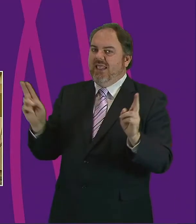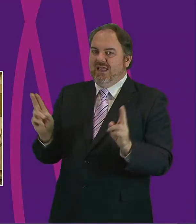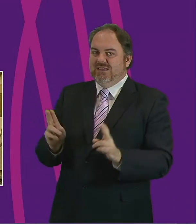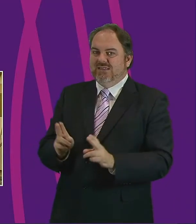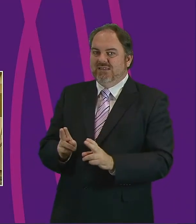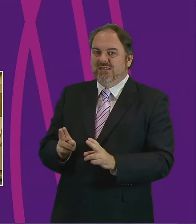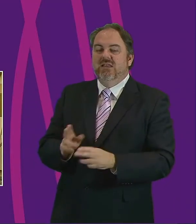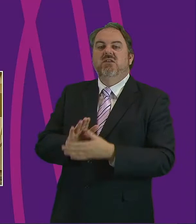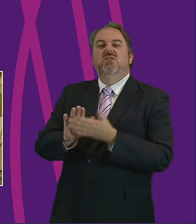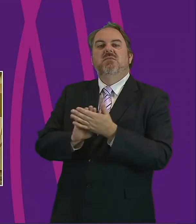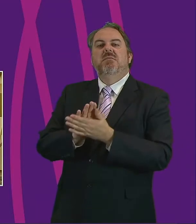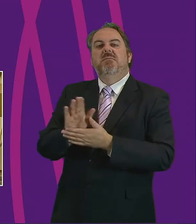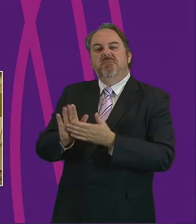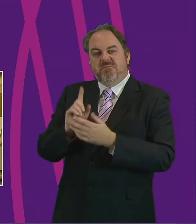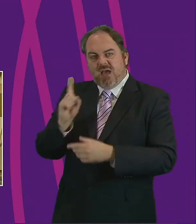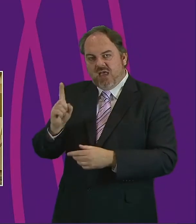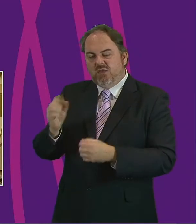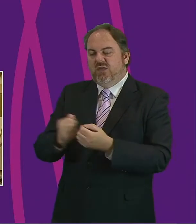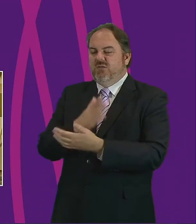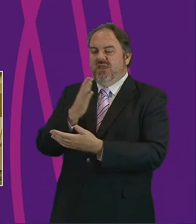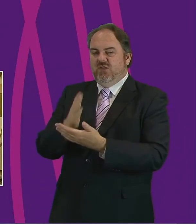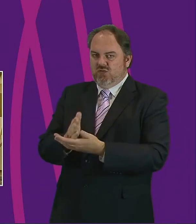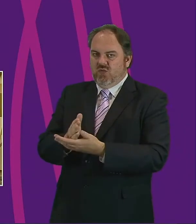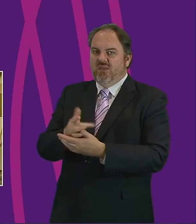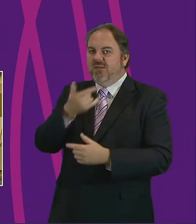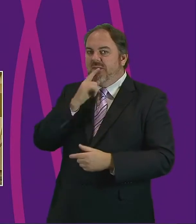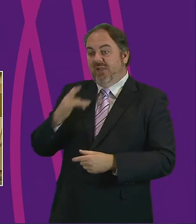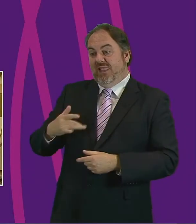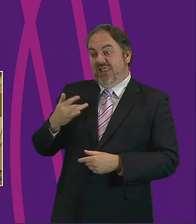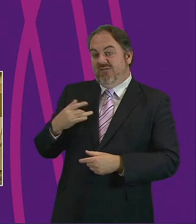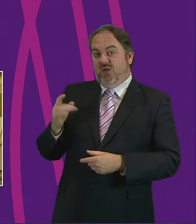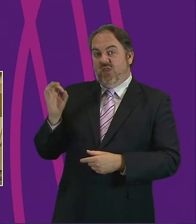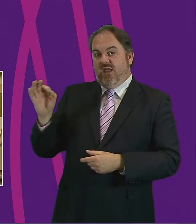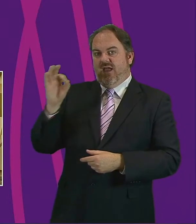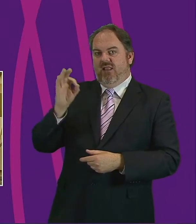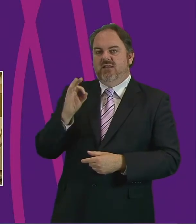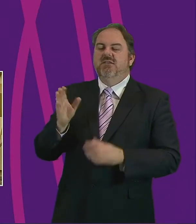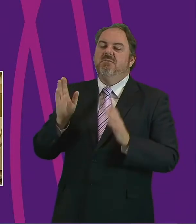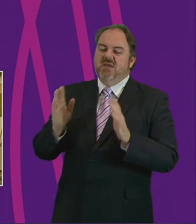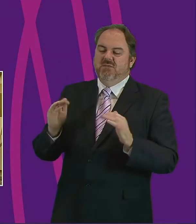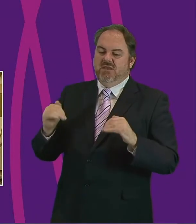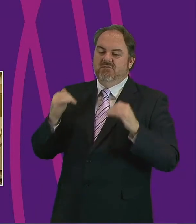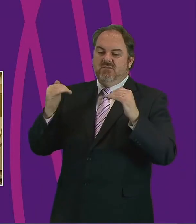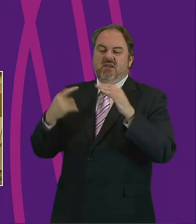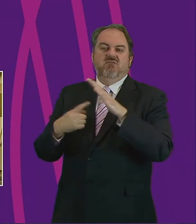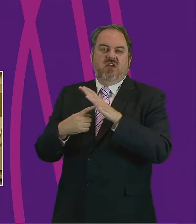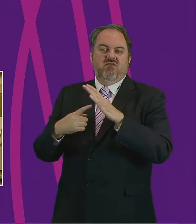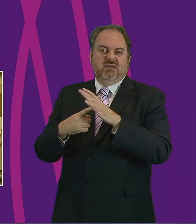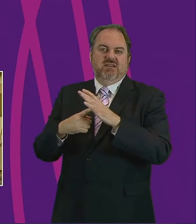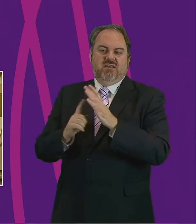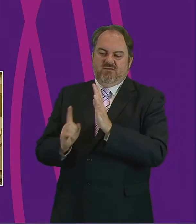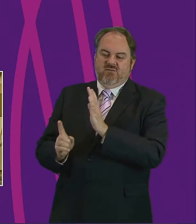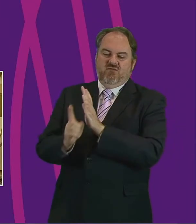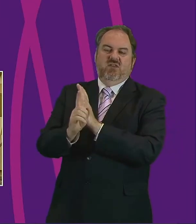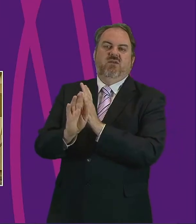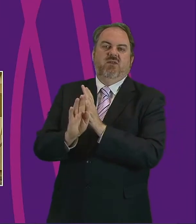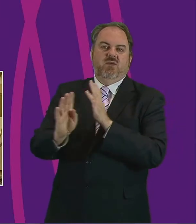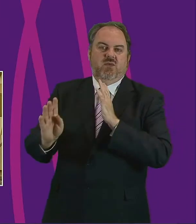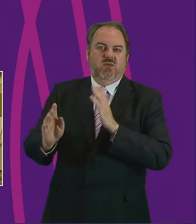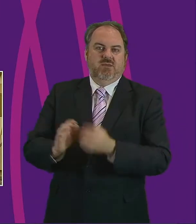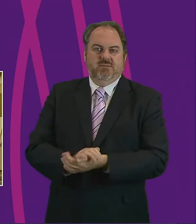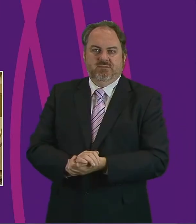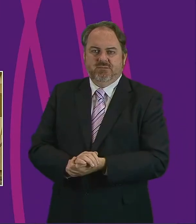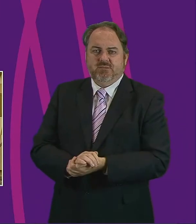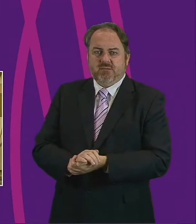ensure that islanders are not disadvantaged, and that is a key consideration. I know that CalMac, Transport Scotland and Paul Wheelhouse, the Islands Minister, are